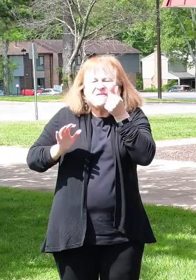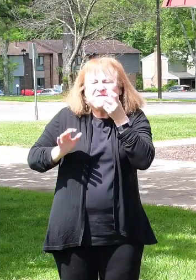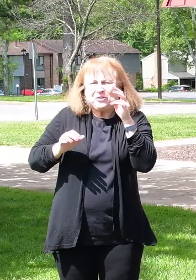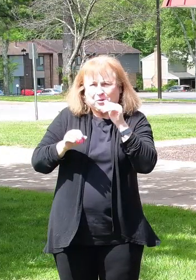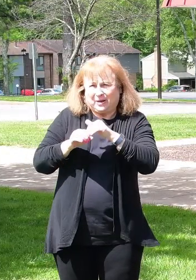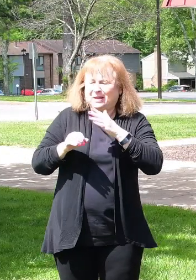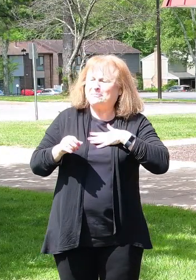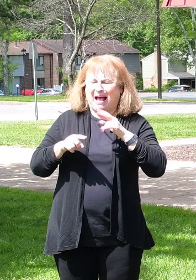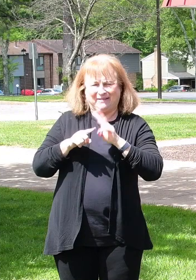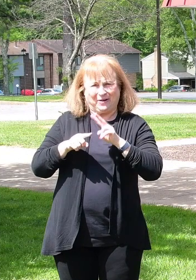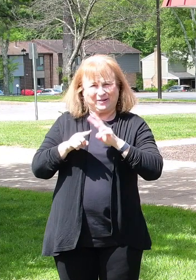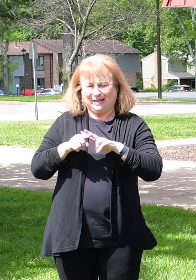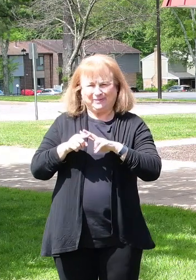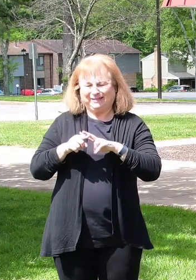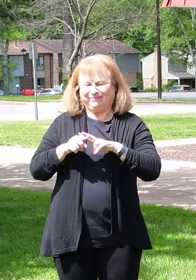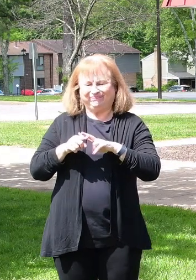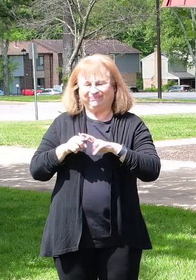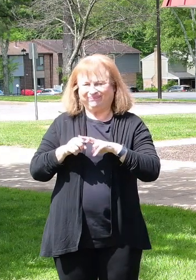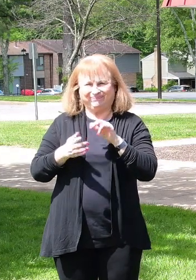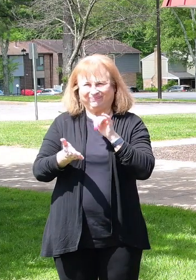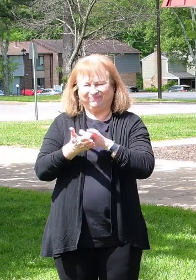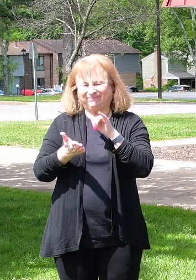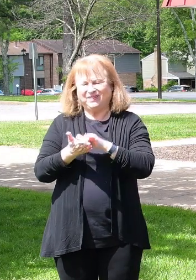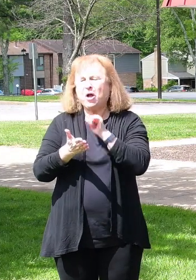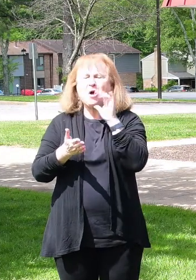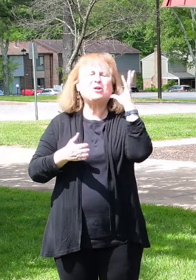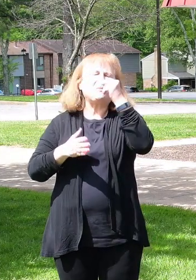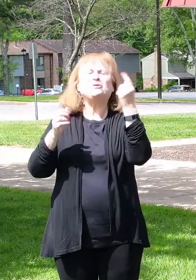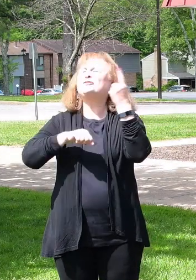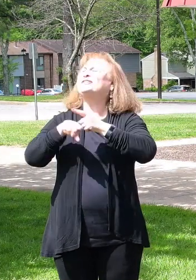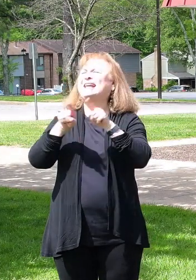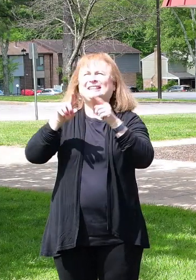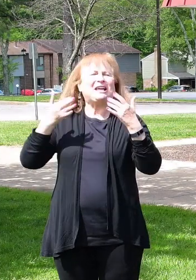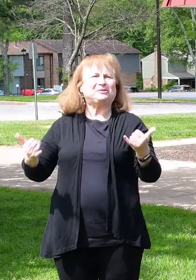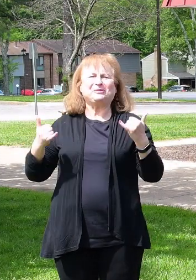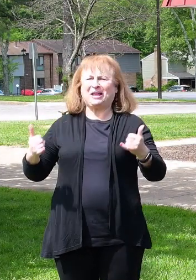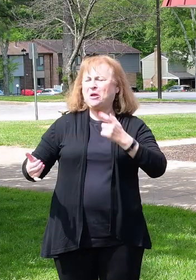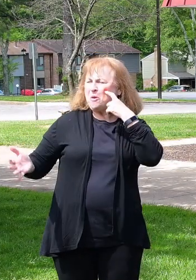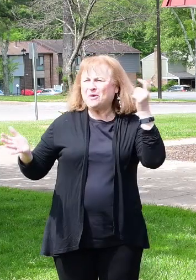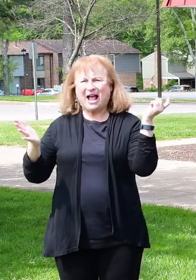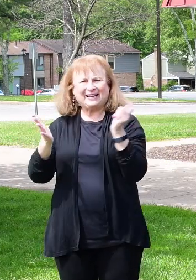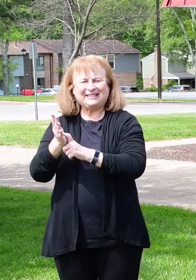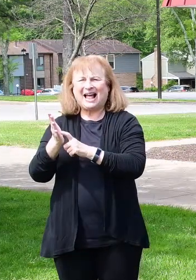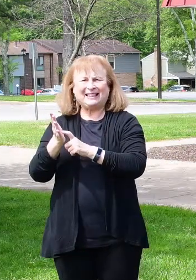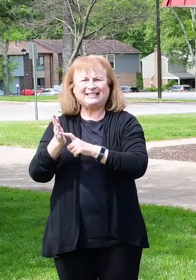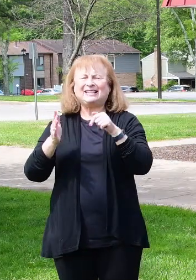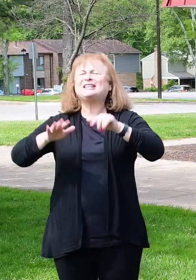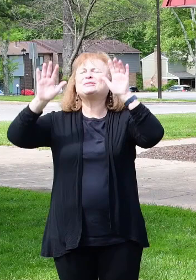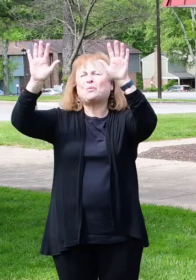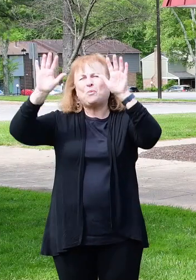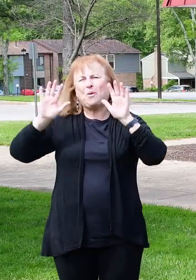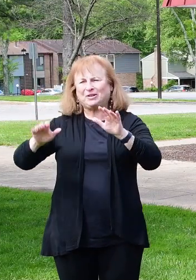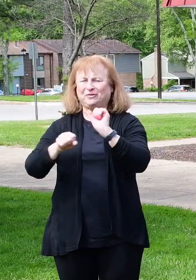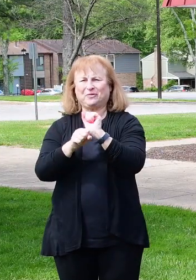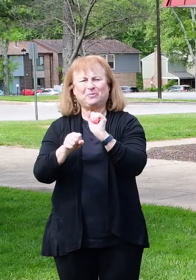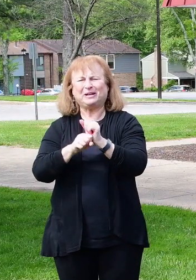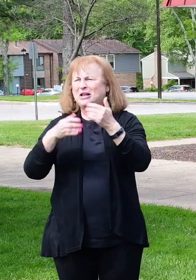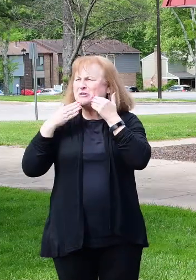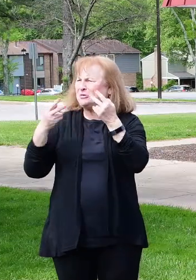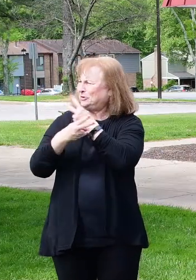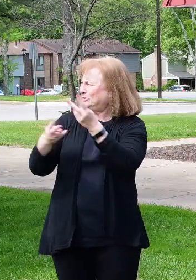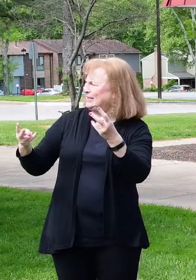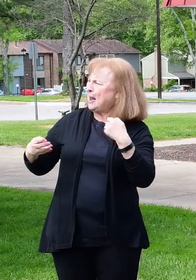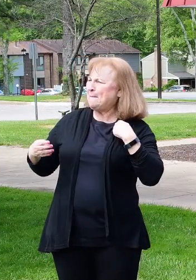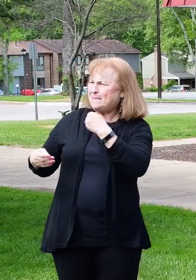in my vocabulary does not exist on glorious days such as this when we are acknowledging this wonderful work. It is so good to see